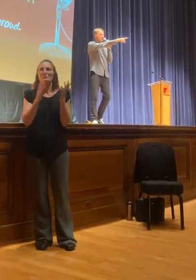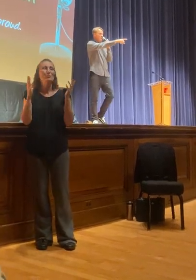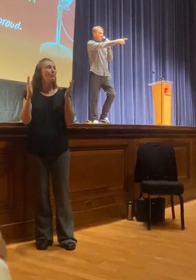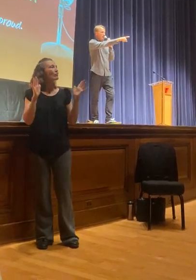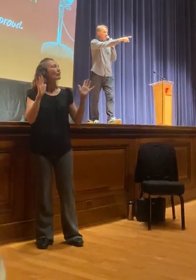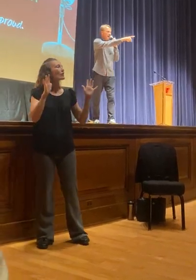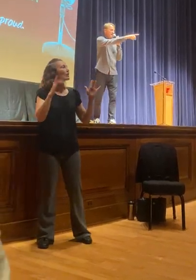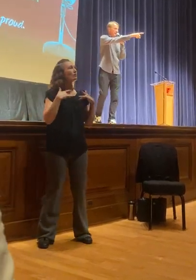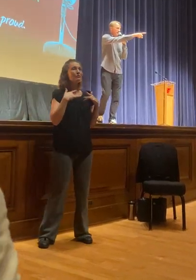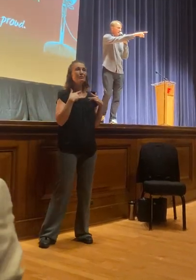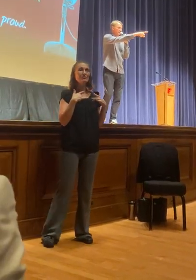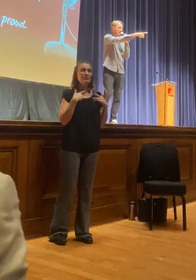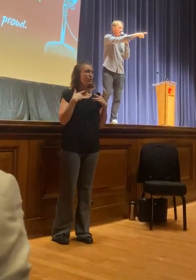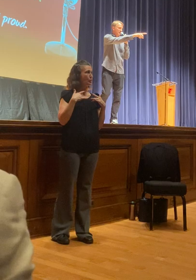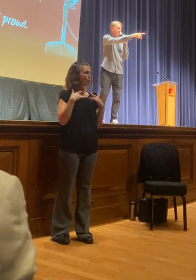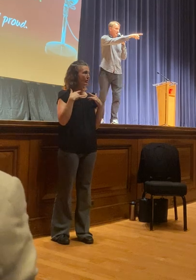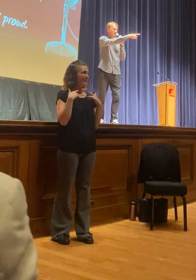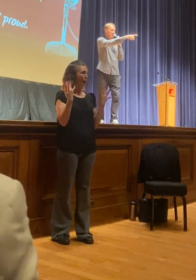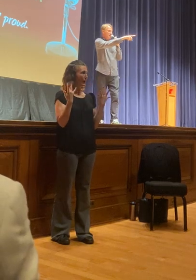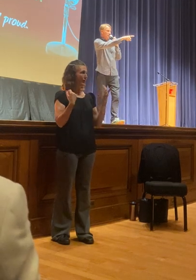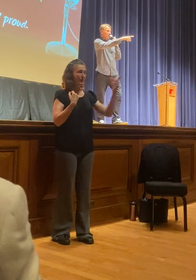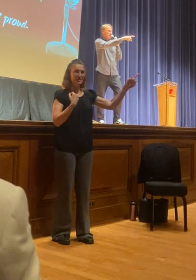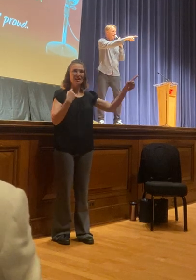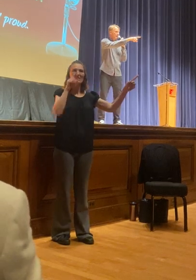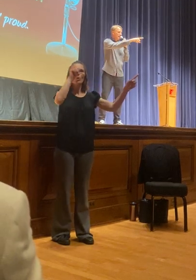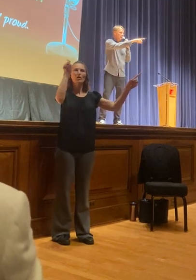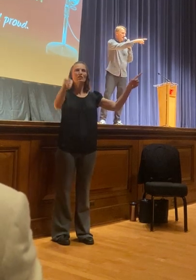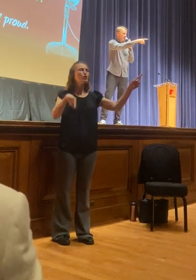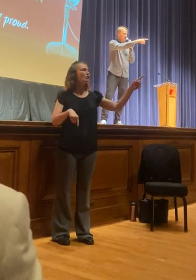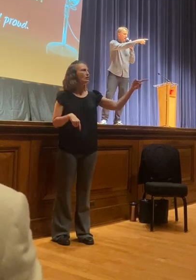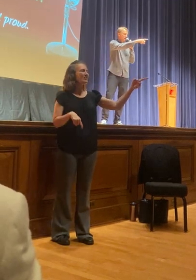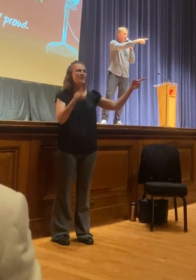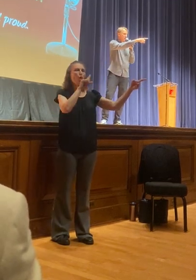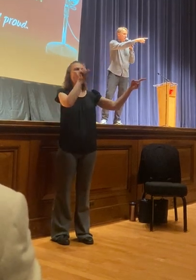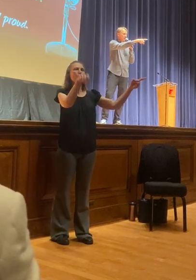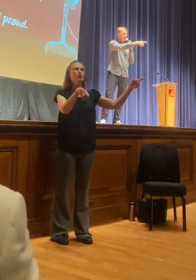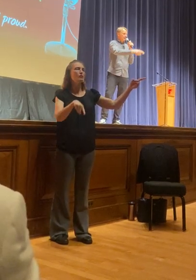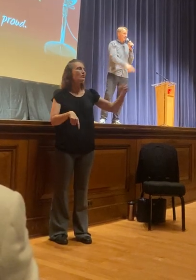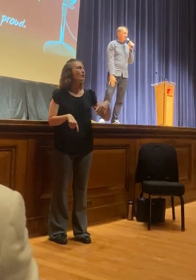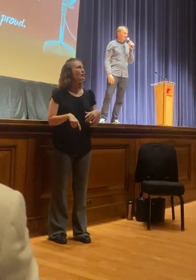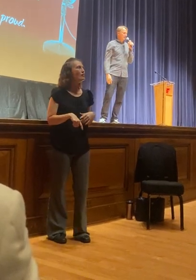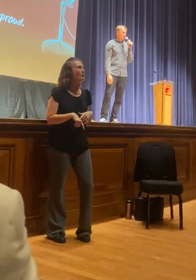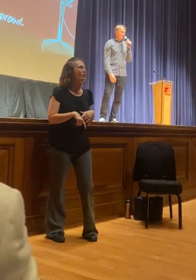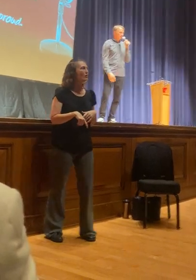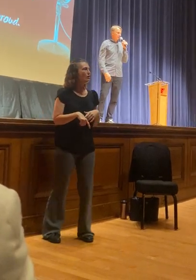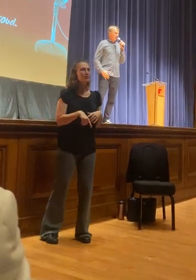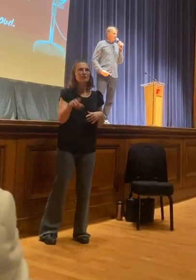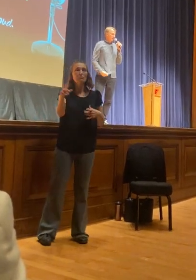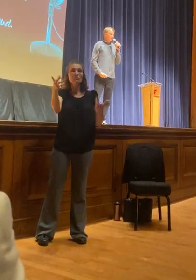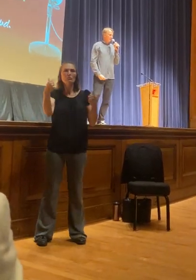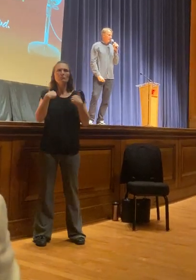Do you have some time left? I have a question. What's that? Just a question. Yeah. What do we have to do?